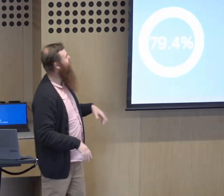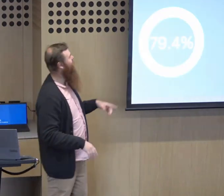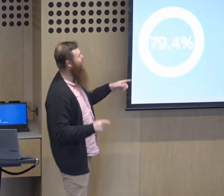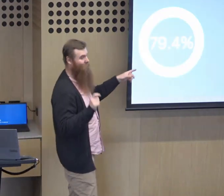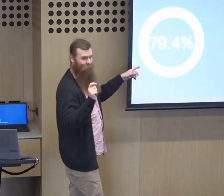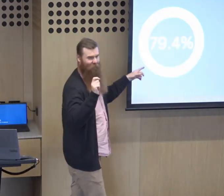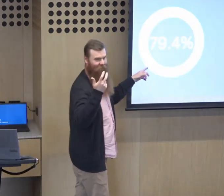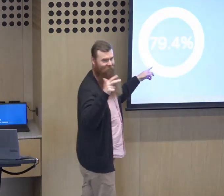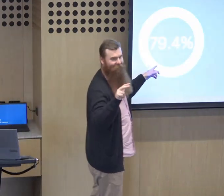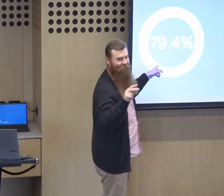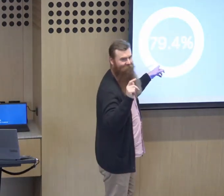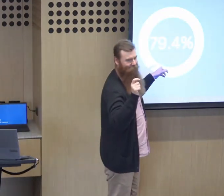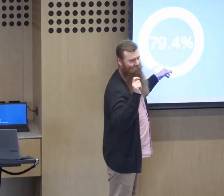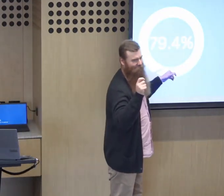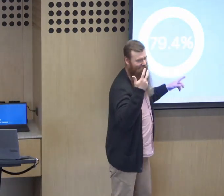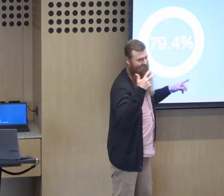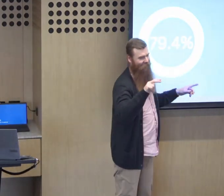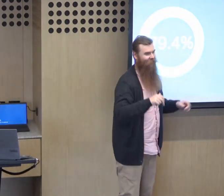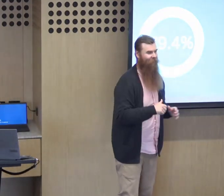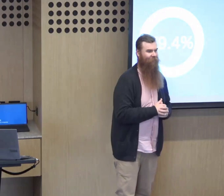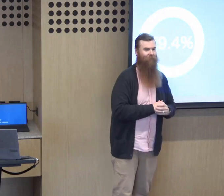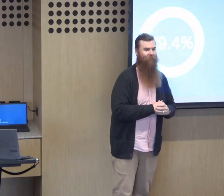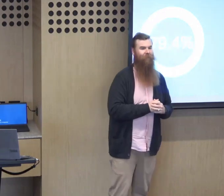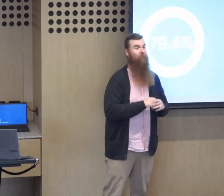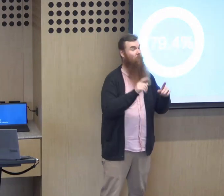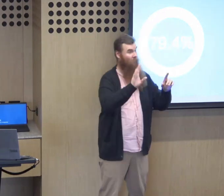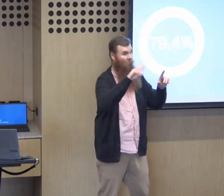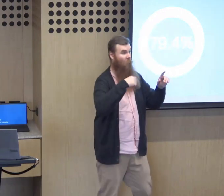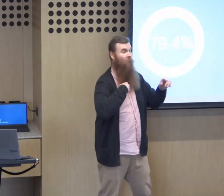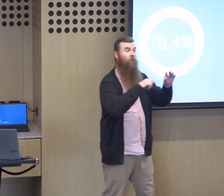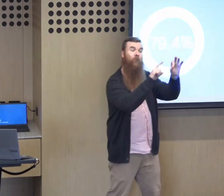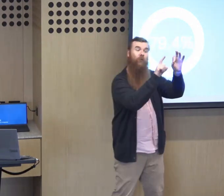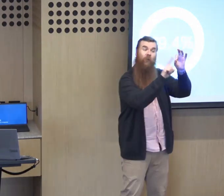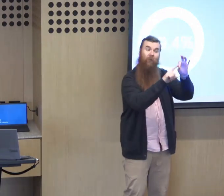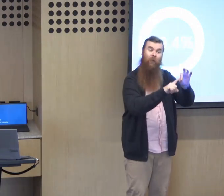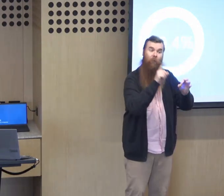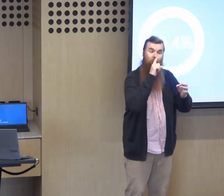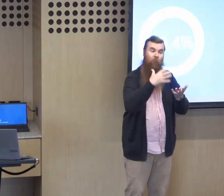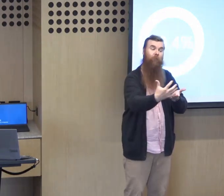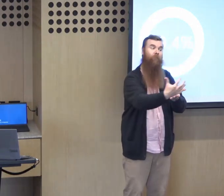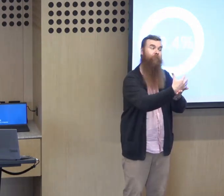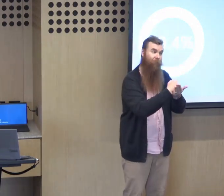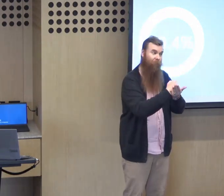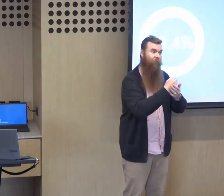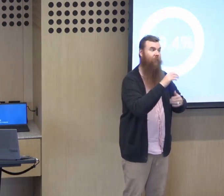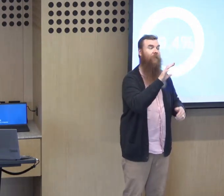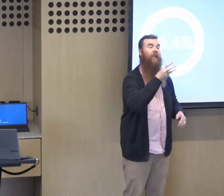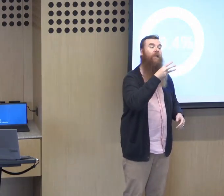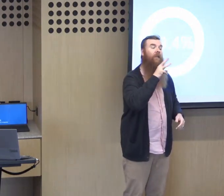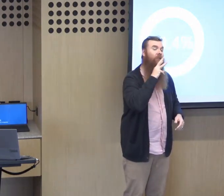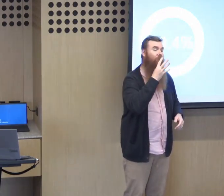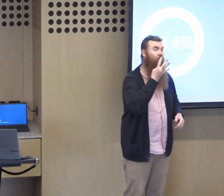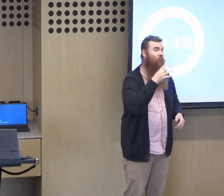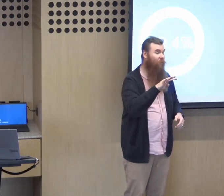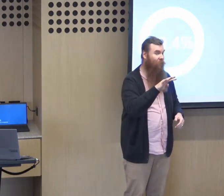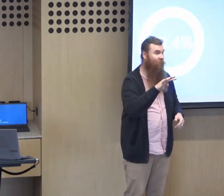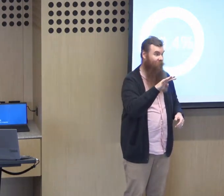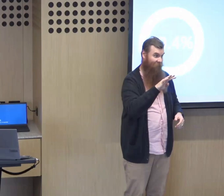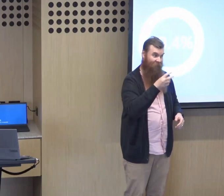So just under 80% of the responses said that they had experienced anxiety. This is